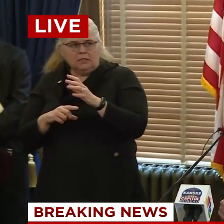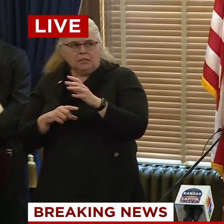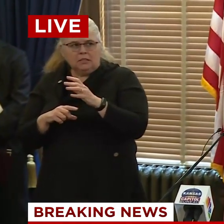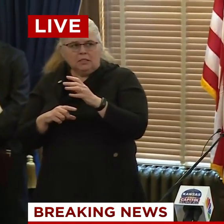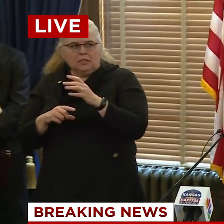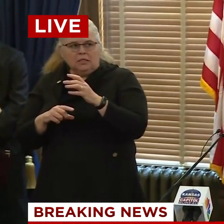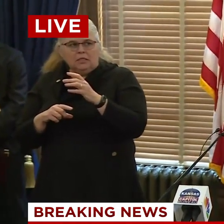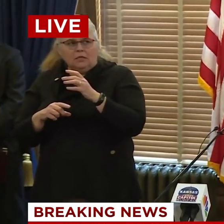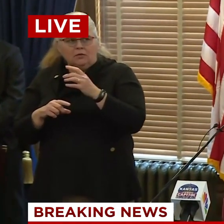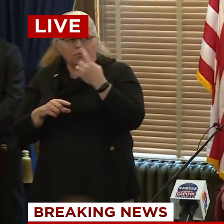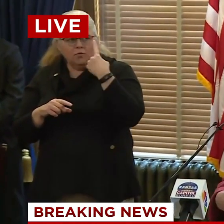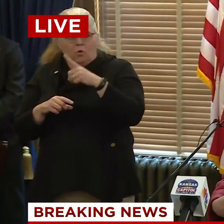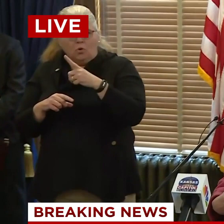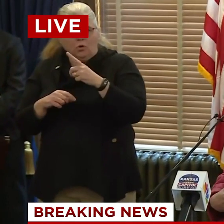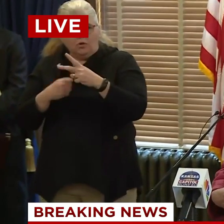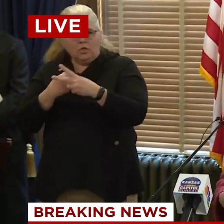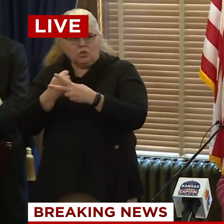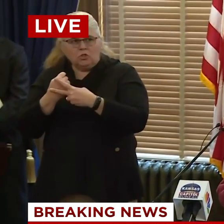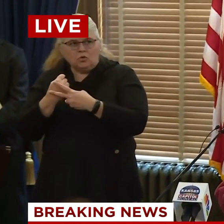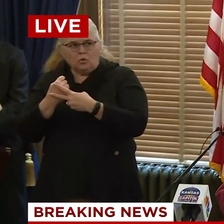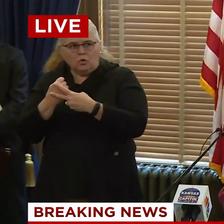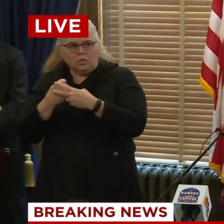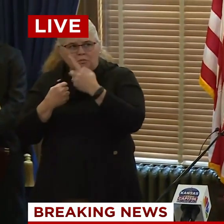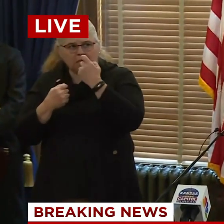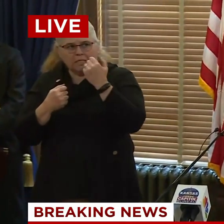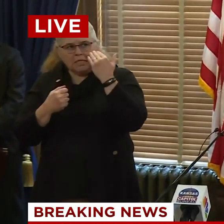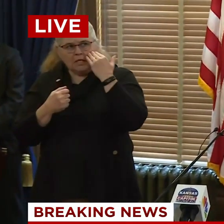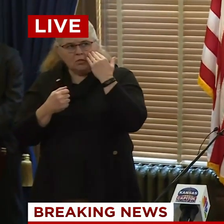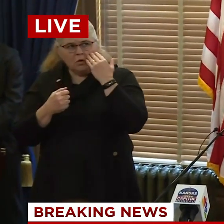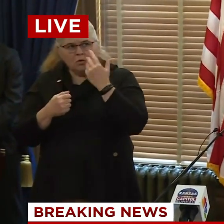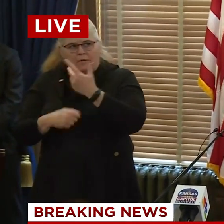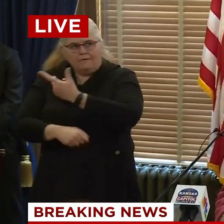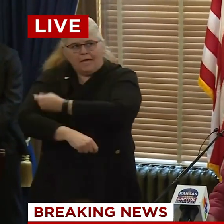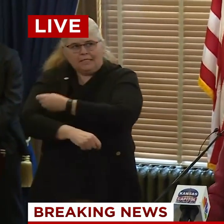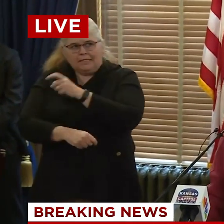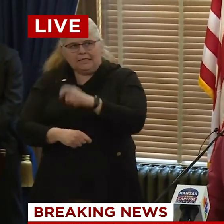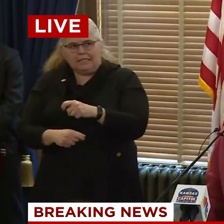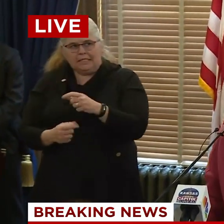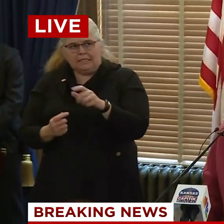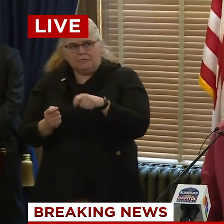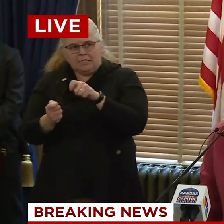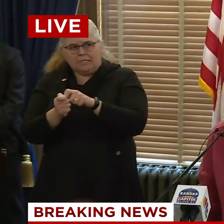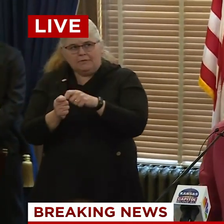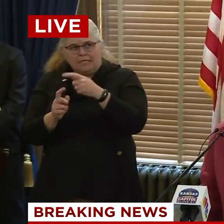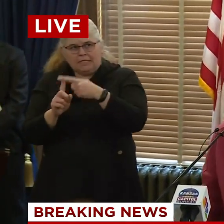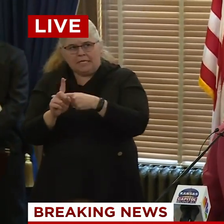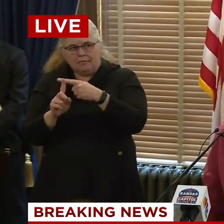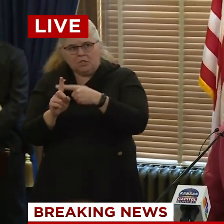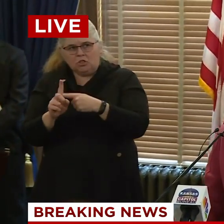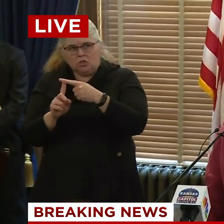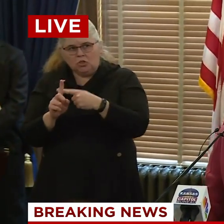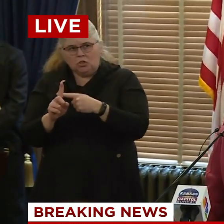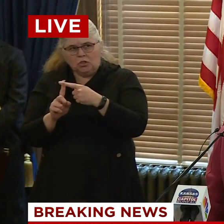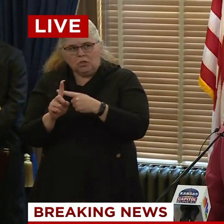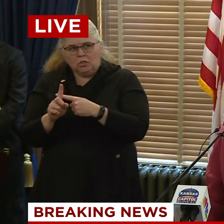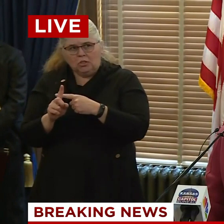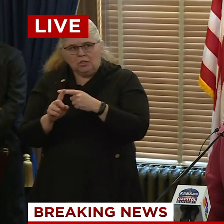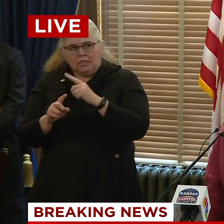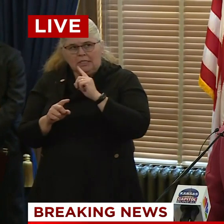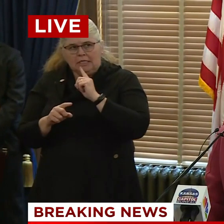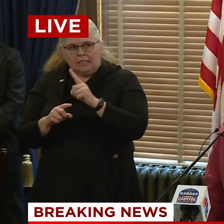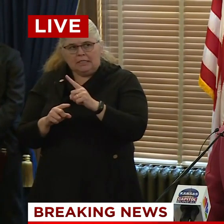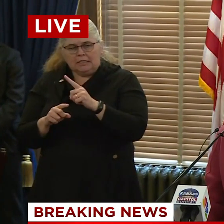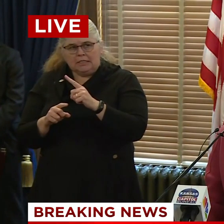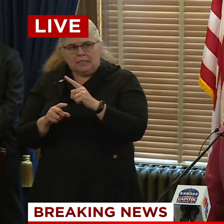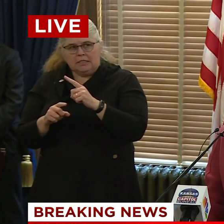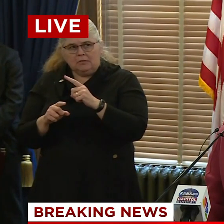storage? Because I know some vaccines need a certain temperature to be kept at. So are you guys, could it be like targeted where it's not